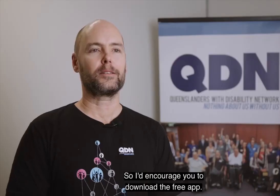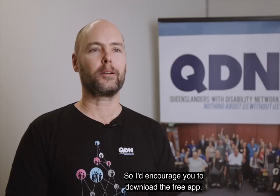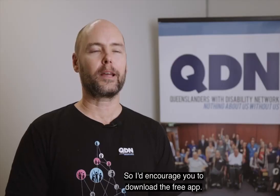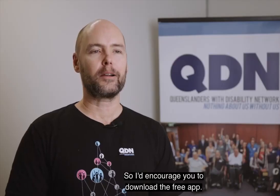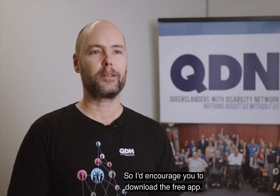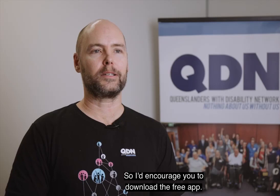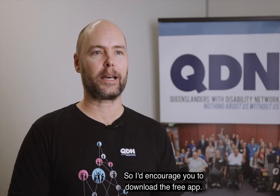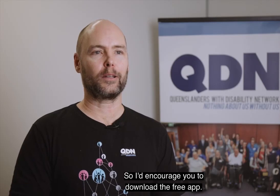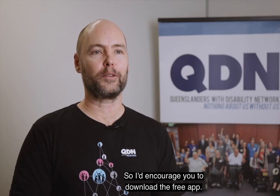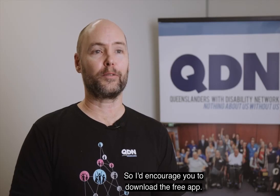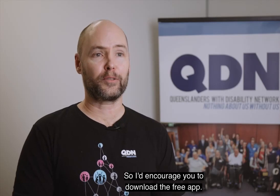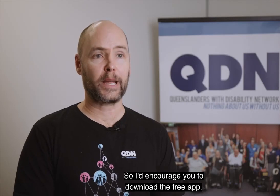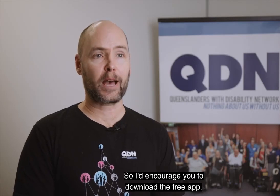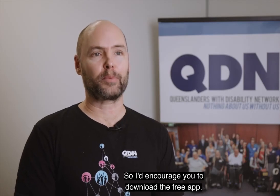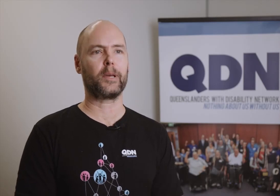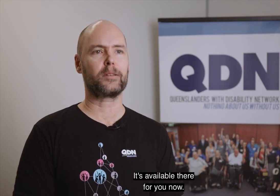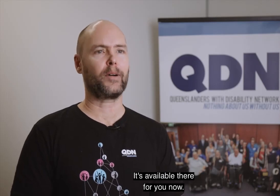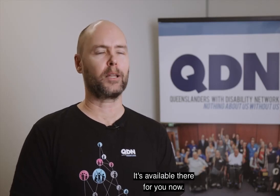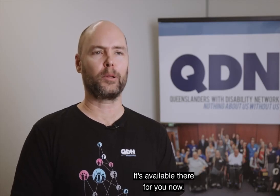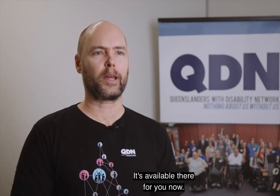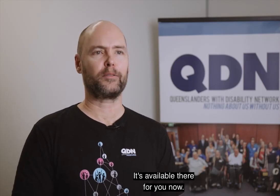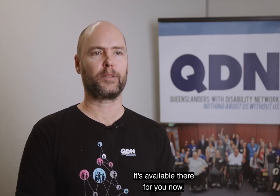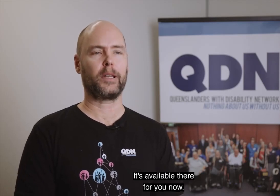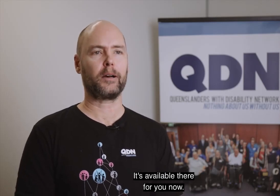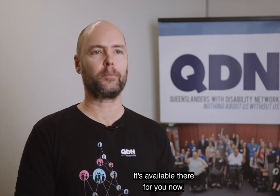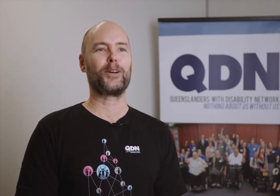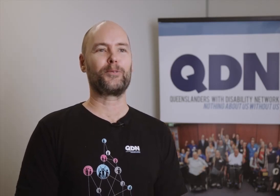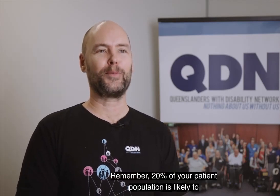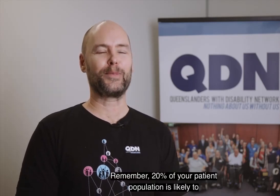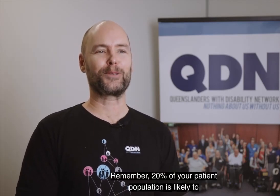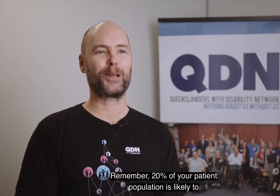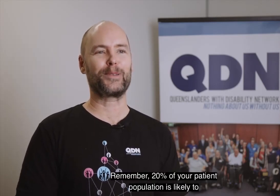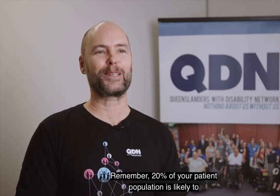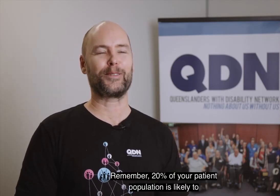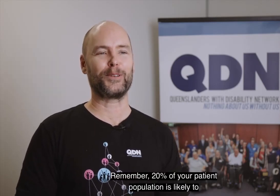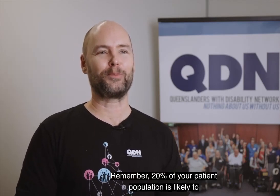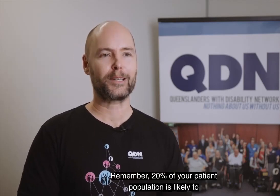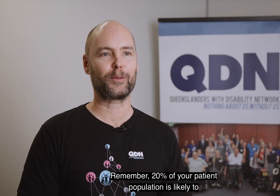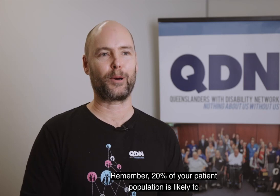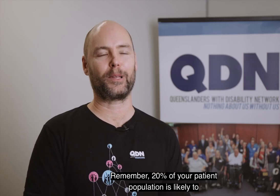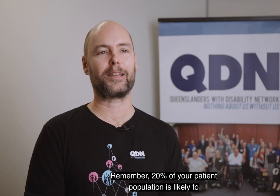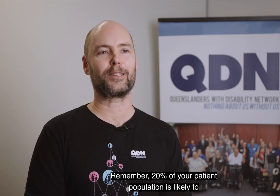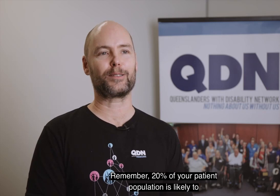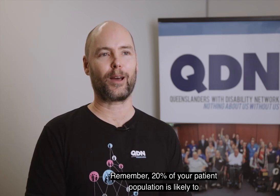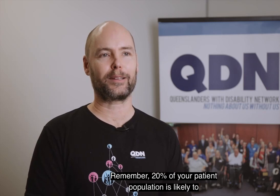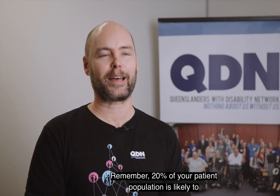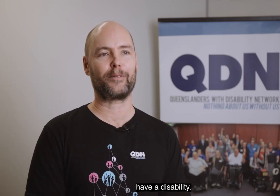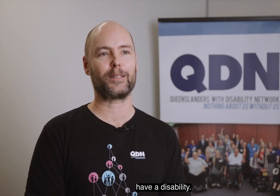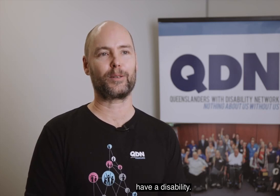I'd encourage you to download the free app. It's available there for you now. Remember, 20% of your patient population is likely to have a